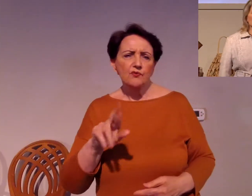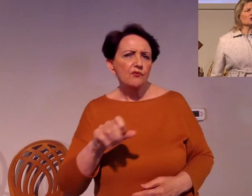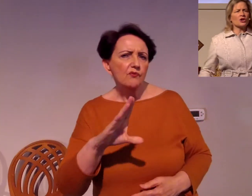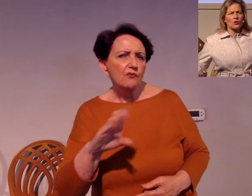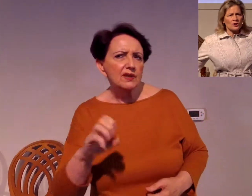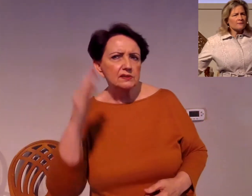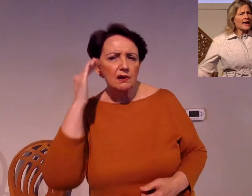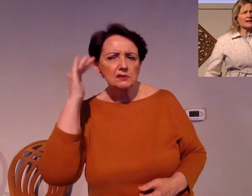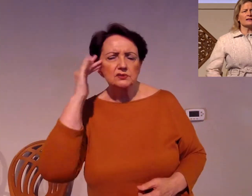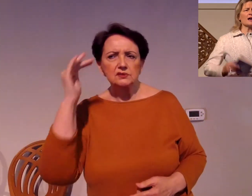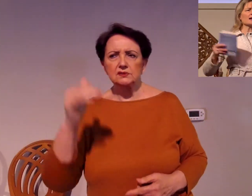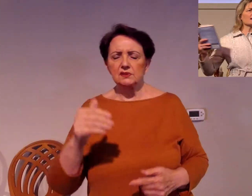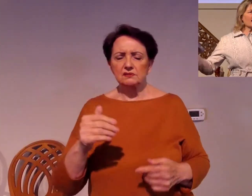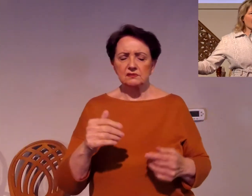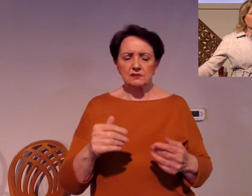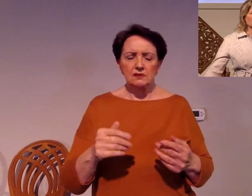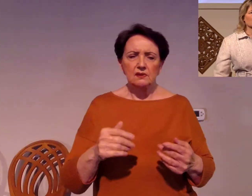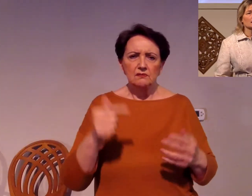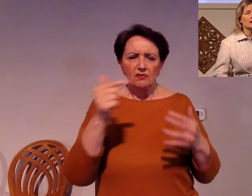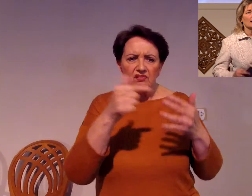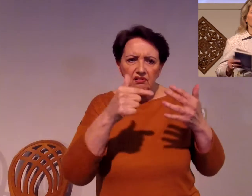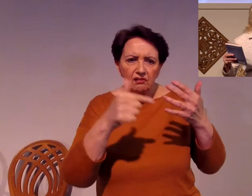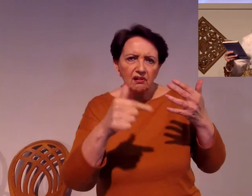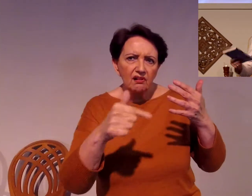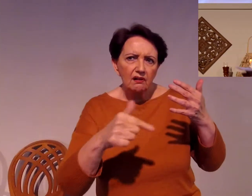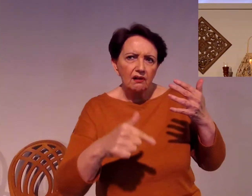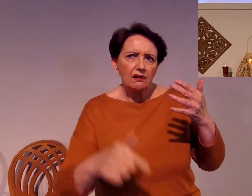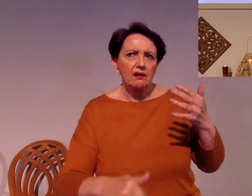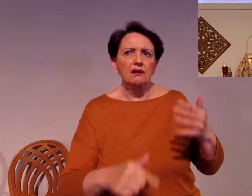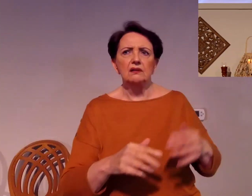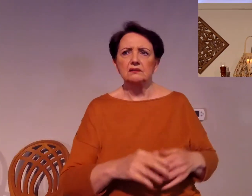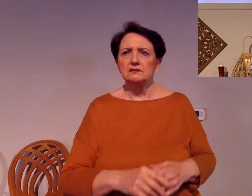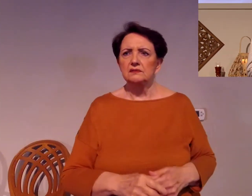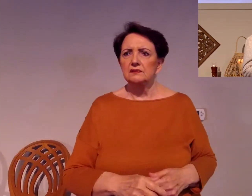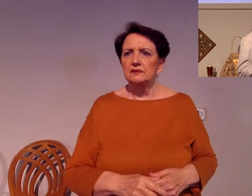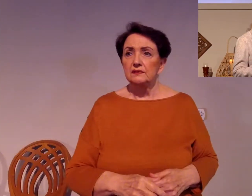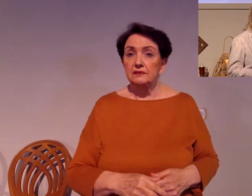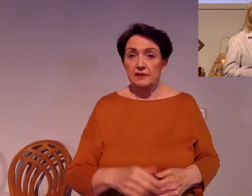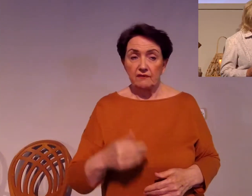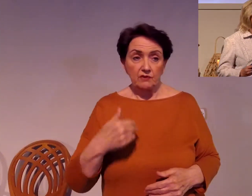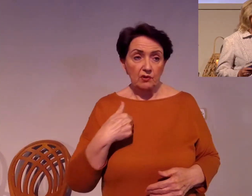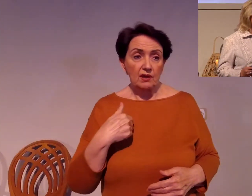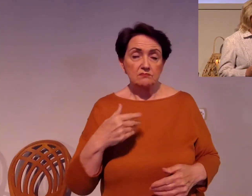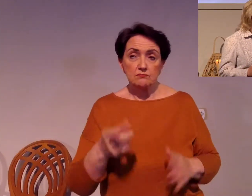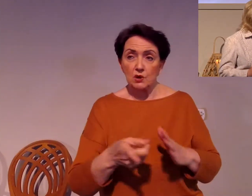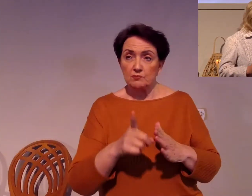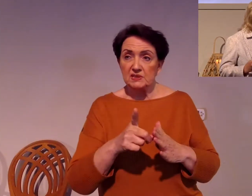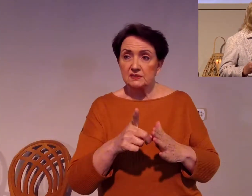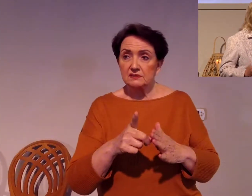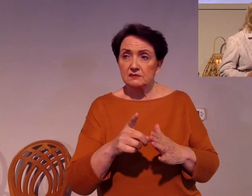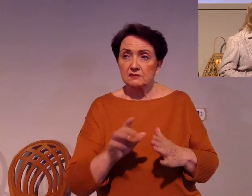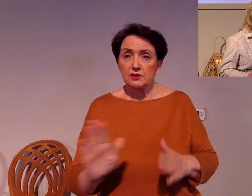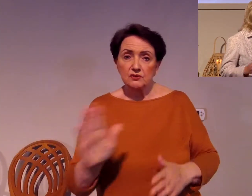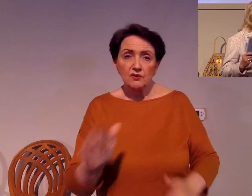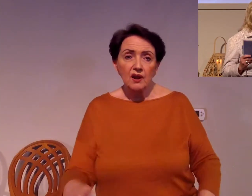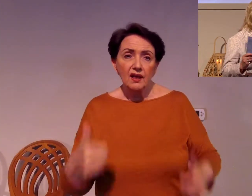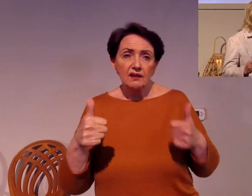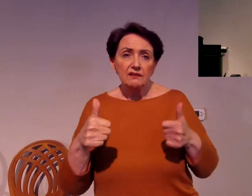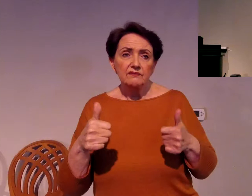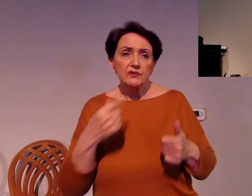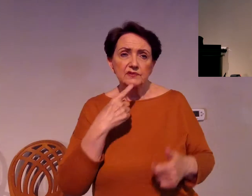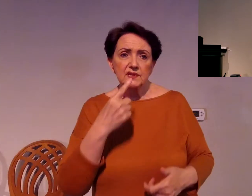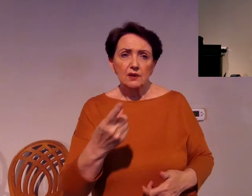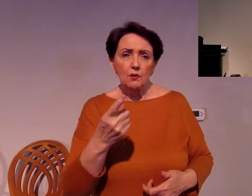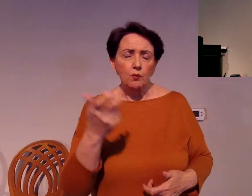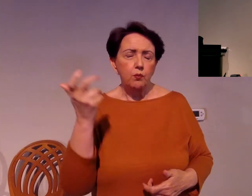and it, you know, we've had a lot of that. And have you ever had moments in your life where you've said, oh